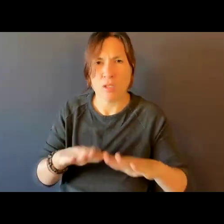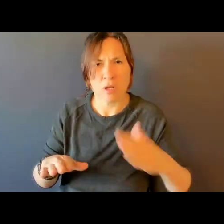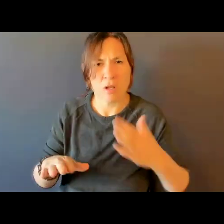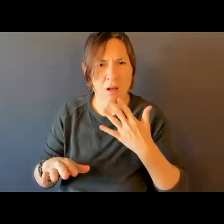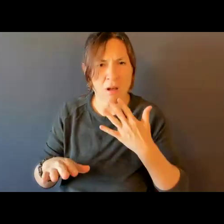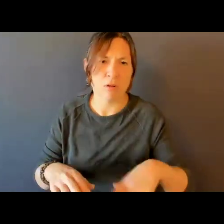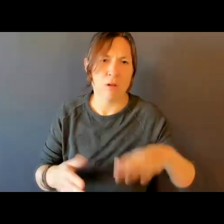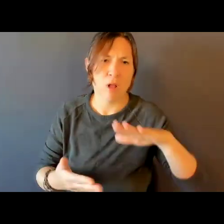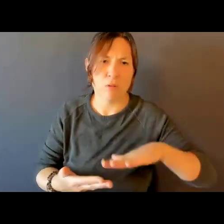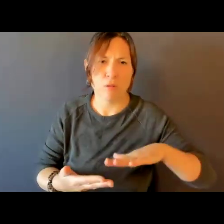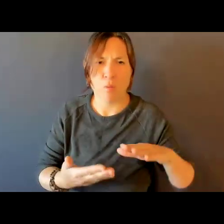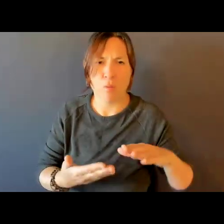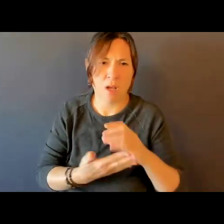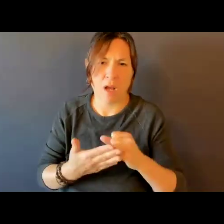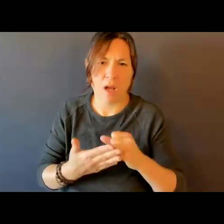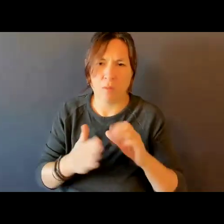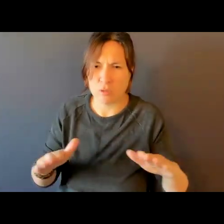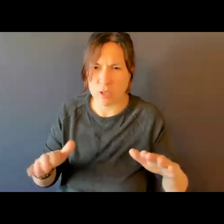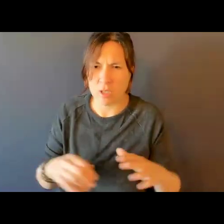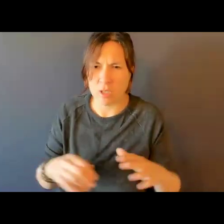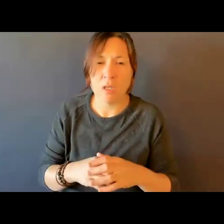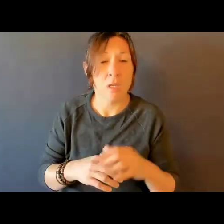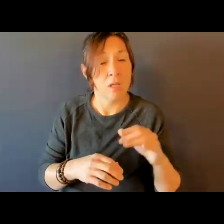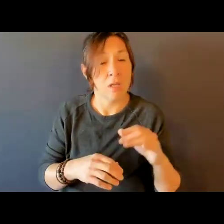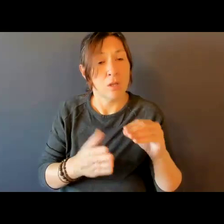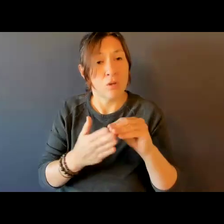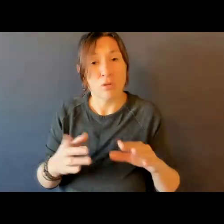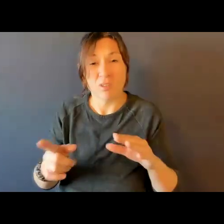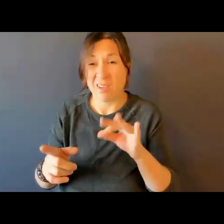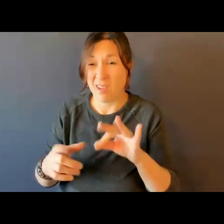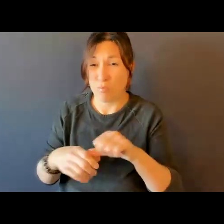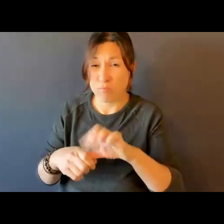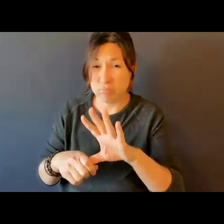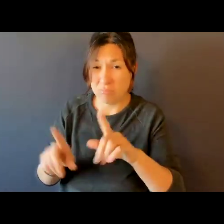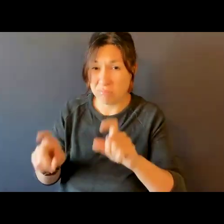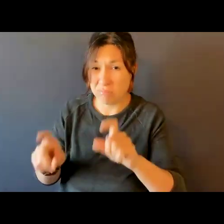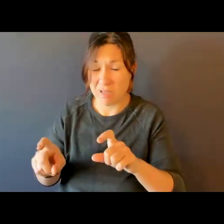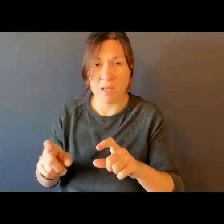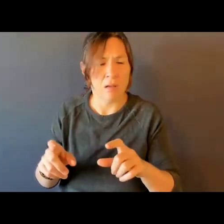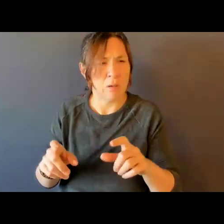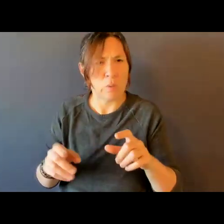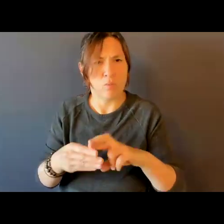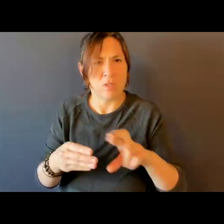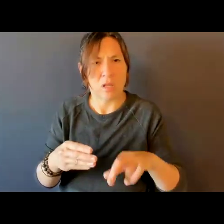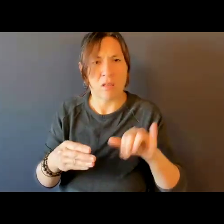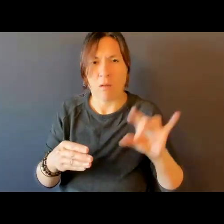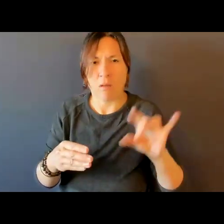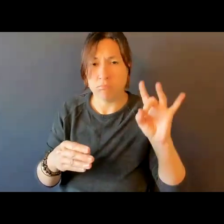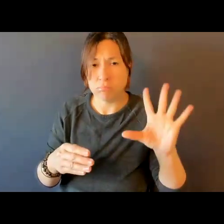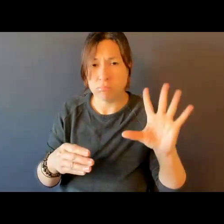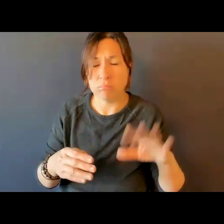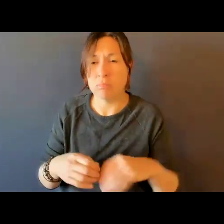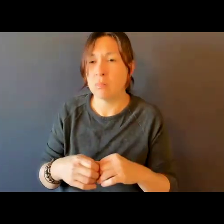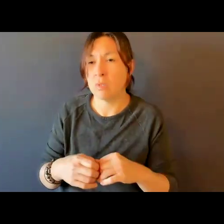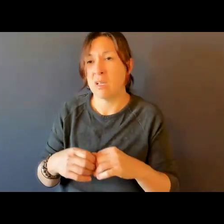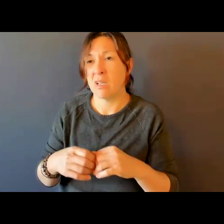children. For students in schools who test poorly, the consequences are horrific. Education is replaced by the